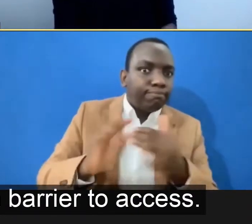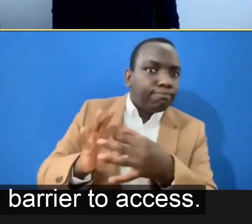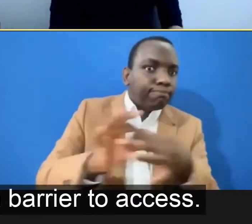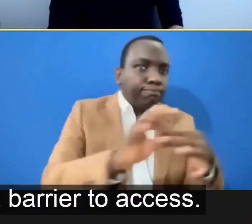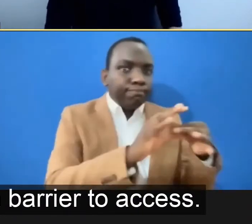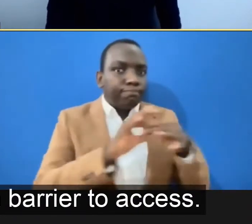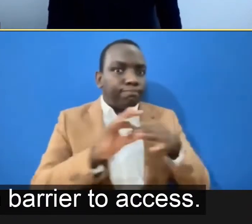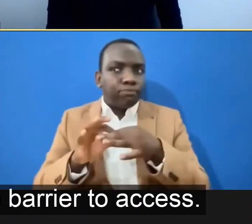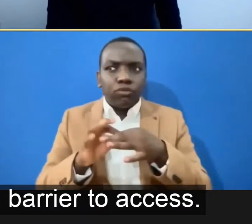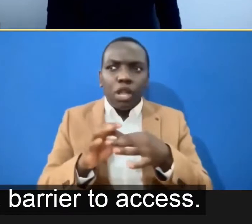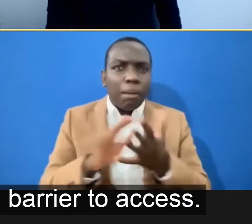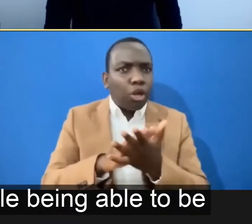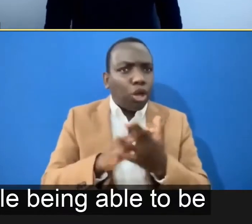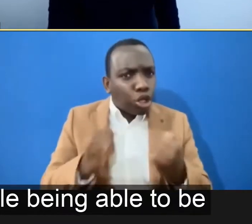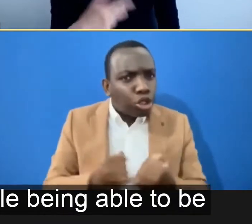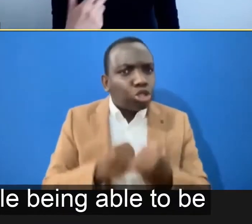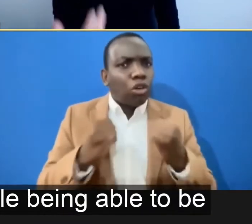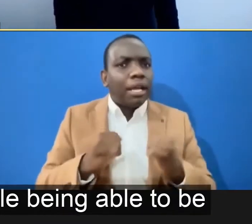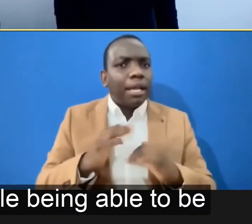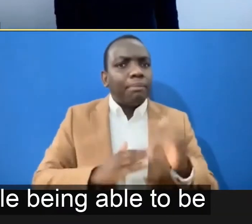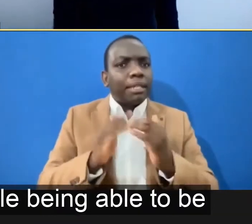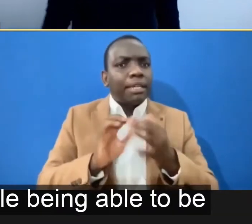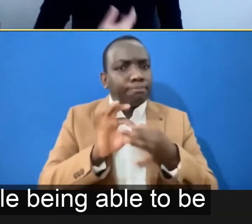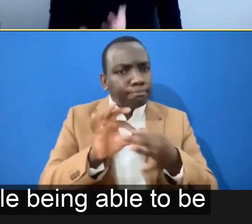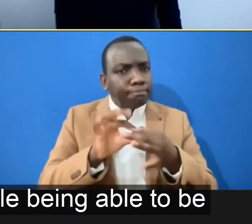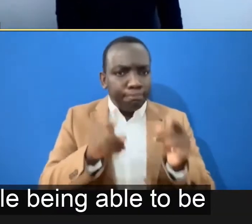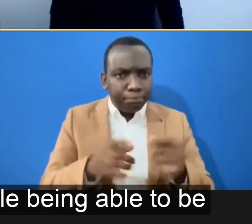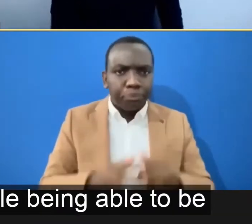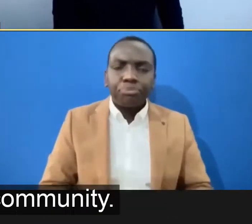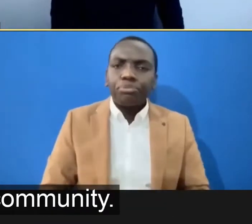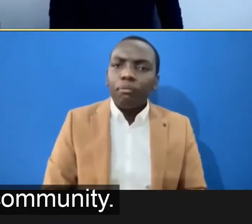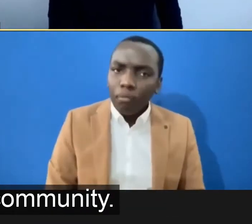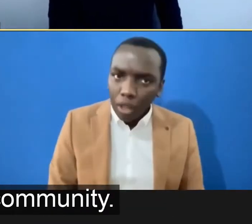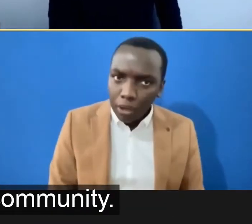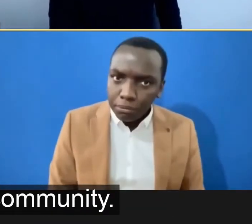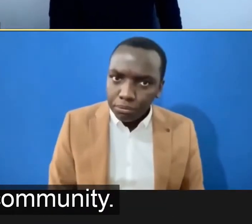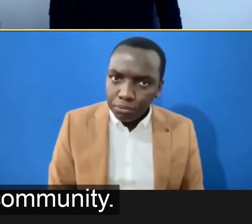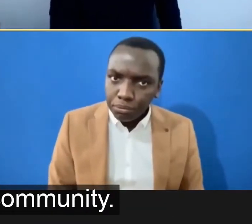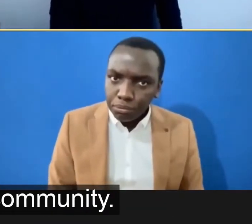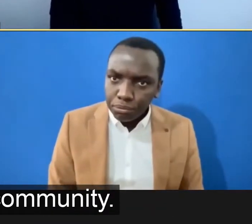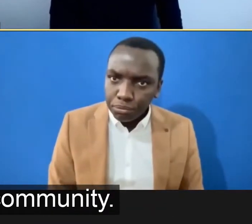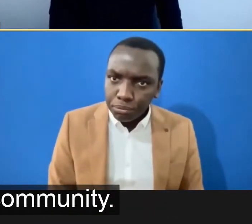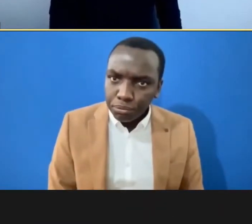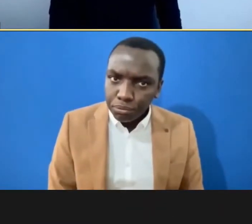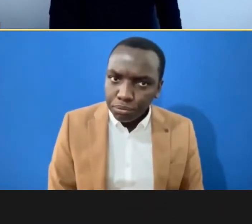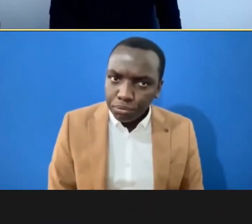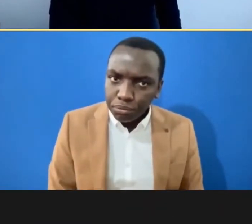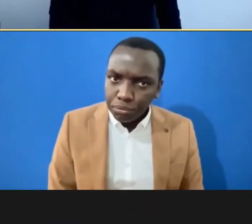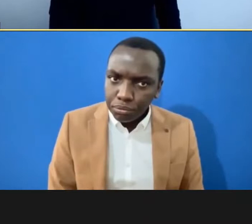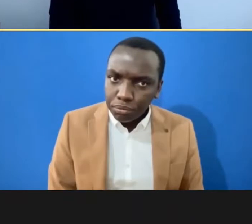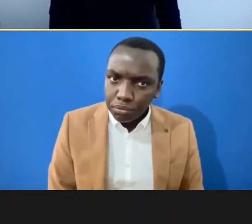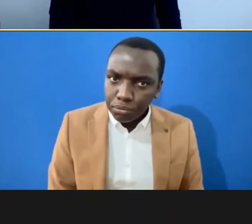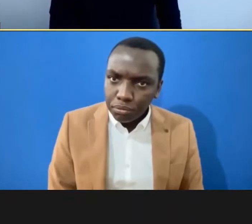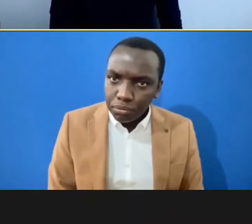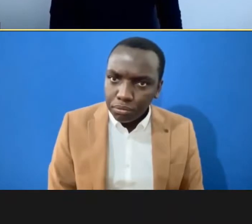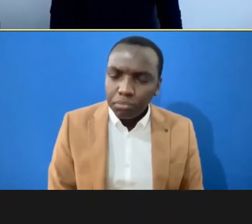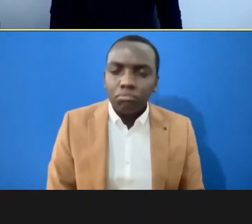be a barrier to access. They should not prevent people being able to be part of the collective community.